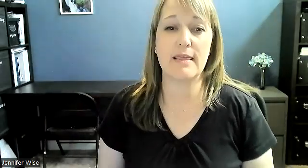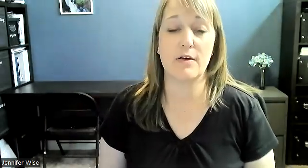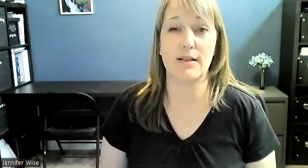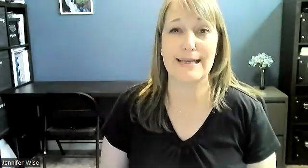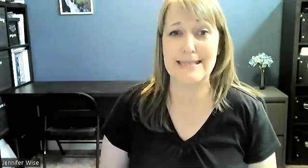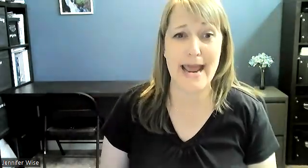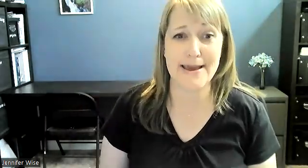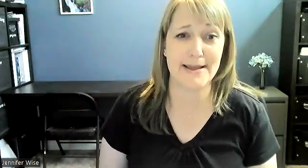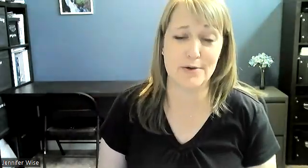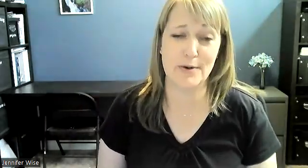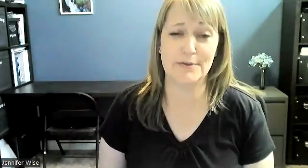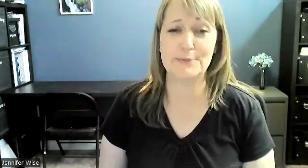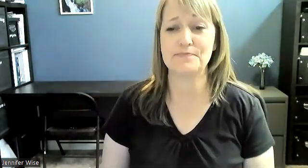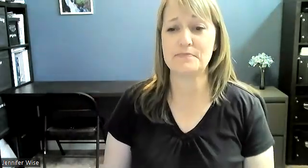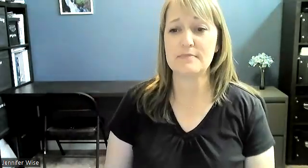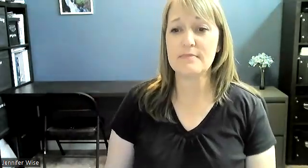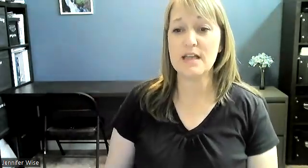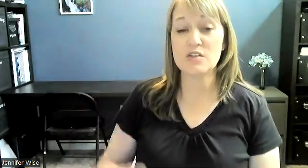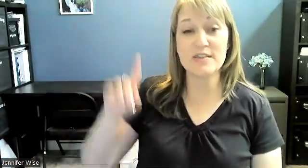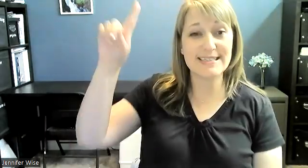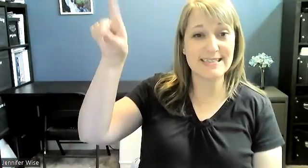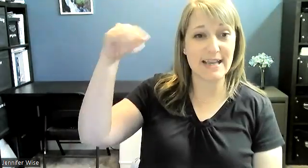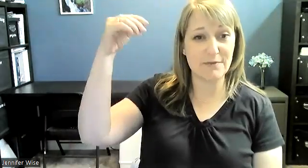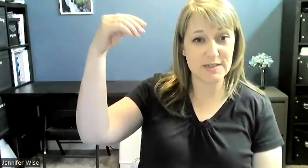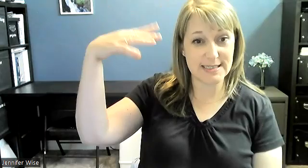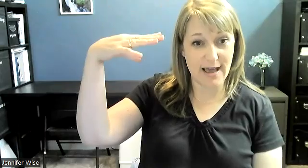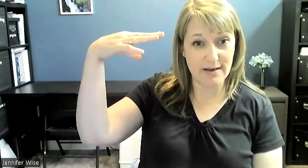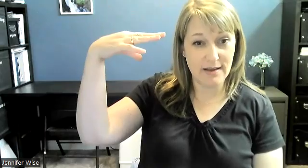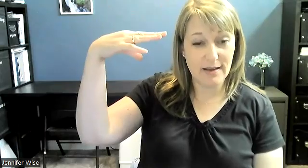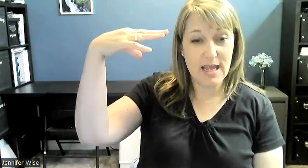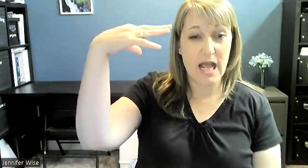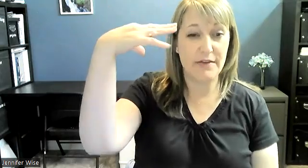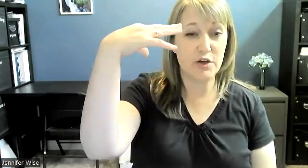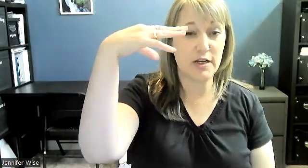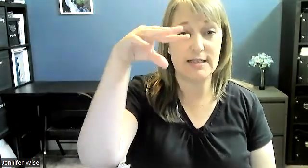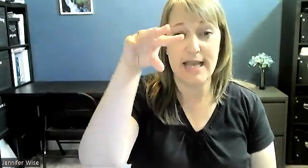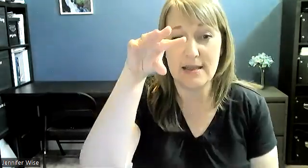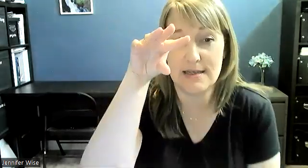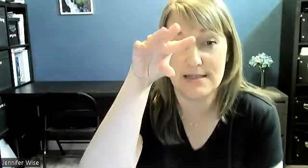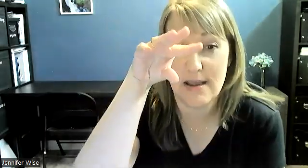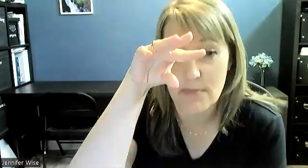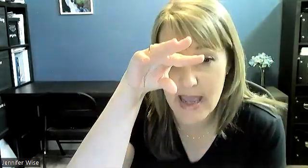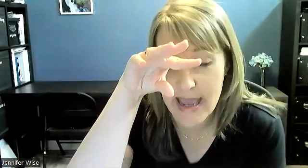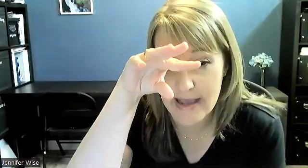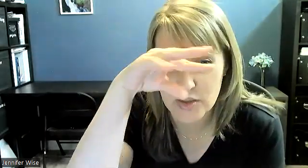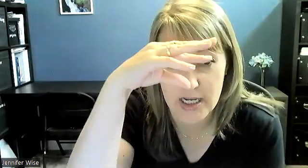Sunbathing, or like tanning or whatever. So this is a sign for sun. And then you're going to take that same hand shape